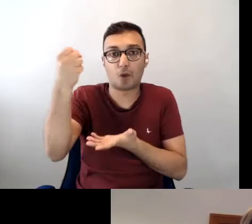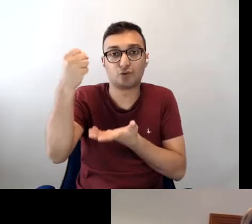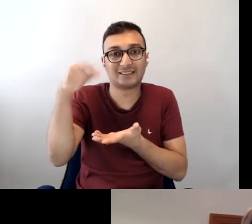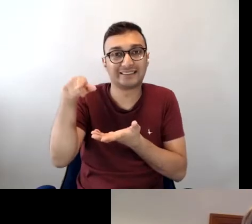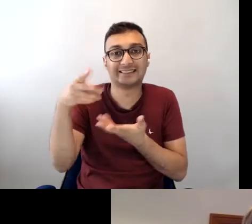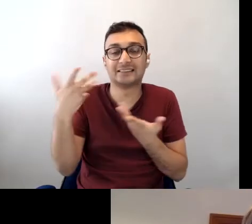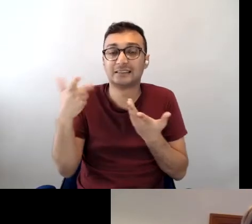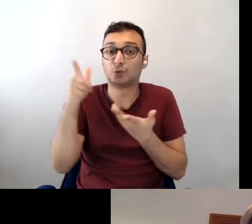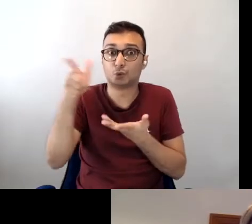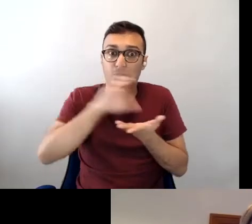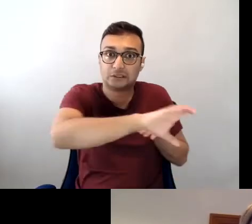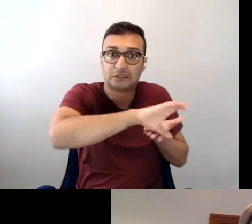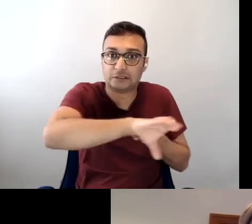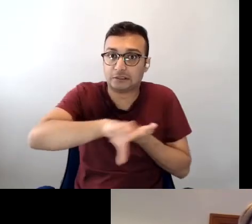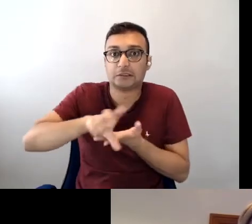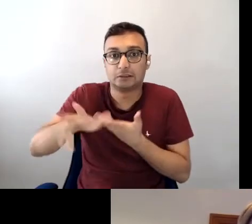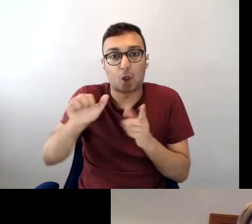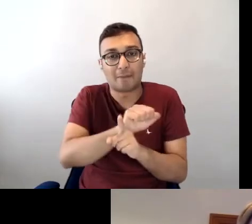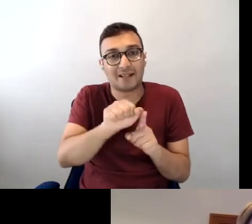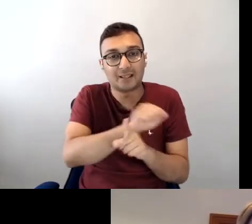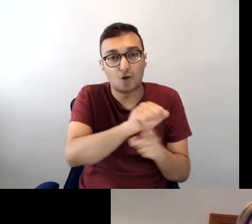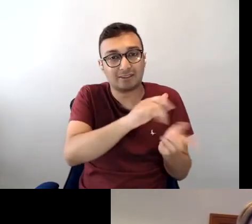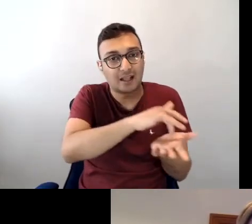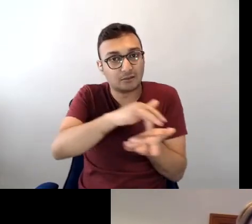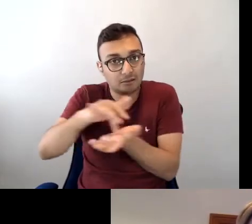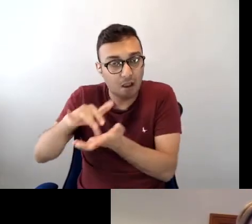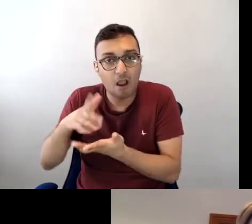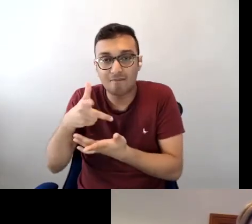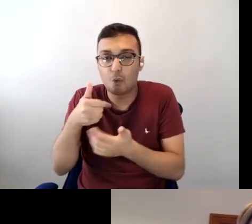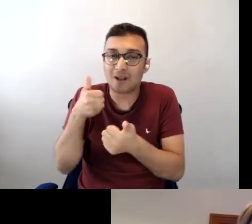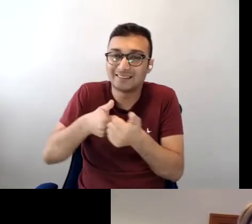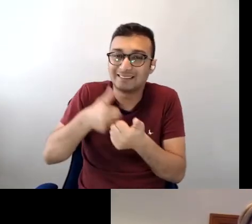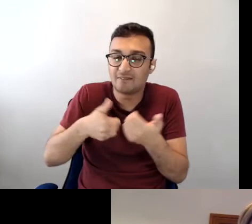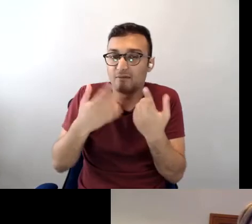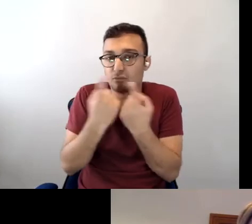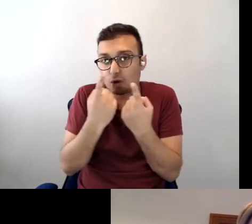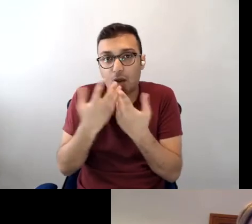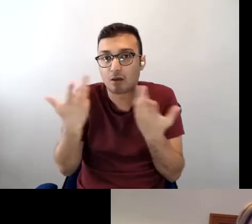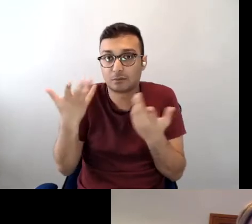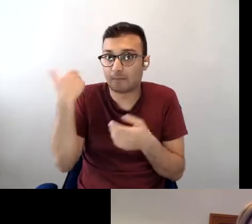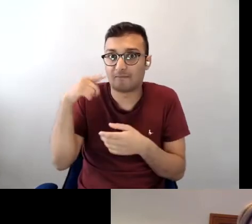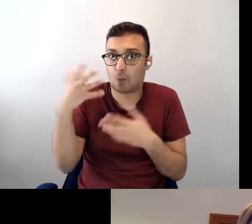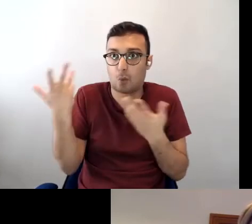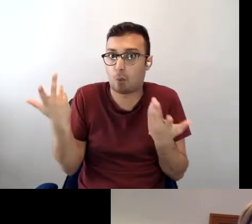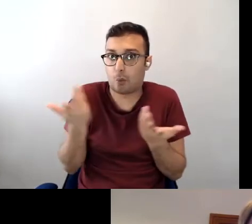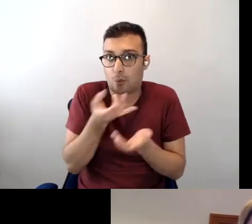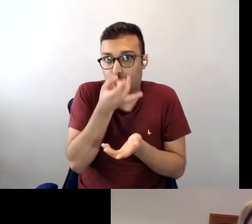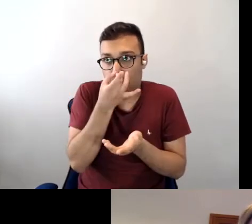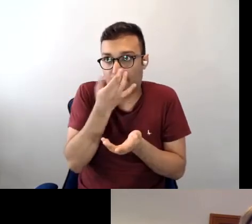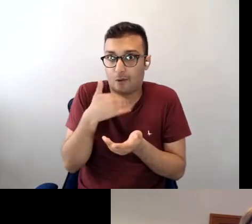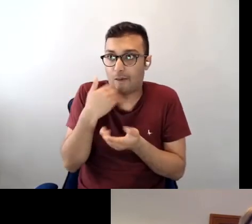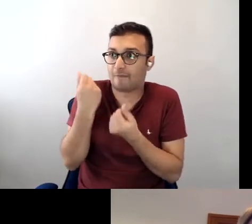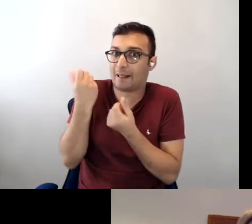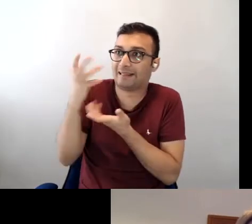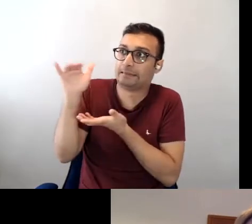rehabilitation centers and assistive products. So now we are discussing with the regional health boards and